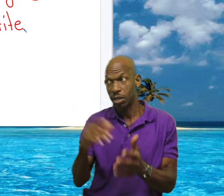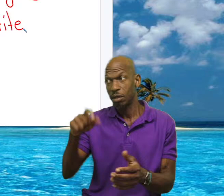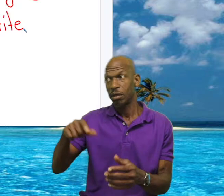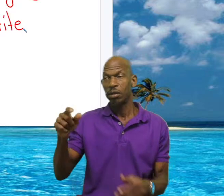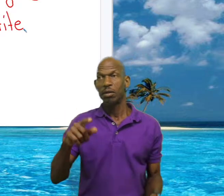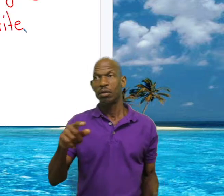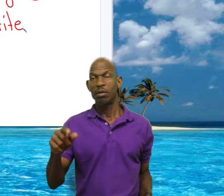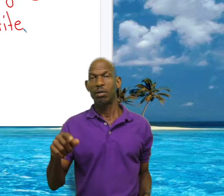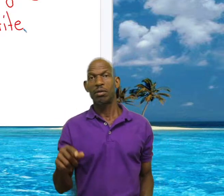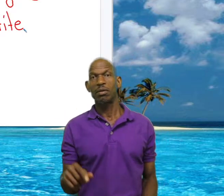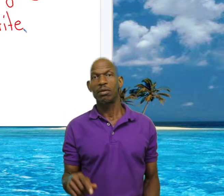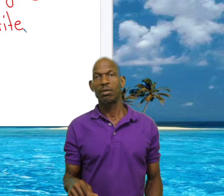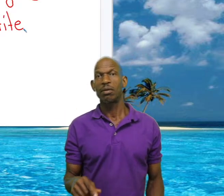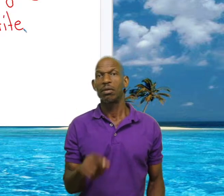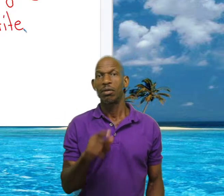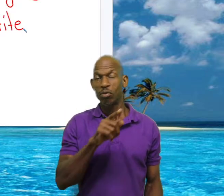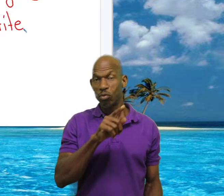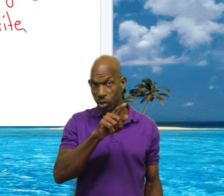and instead of jump, you put in right.